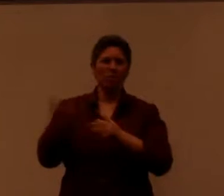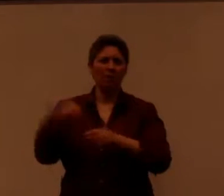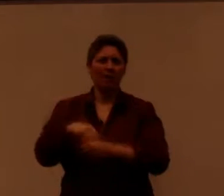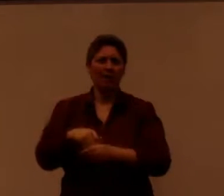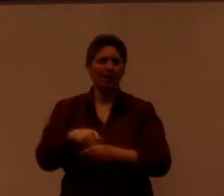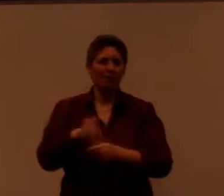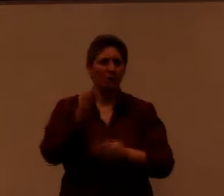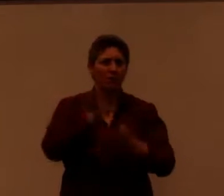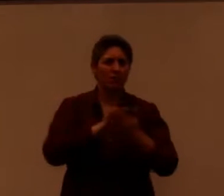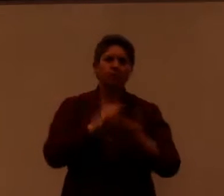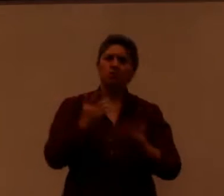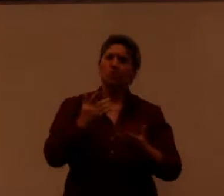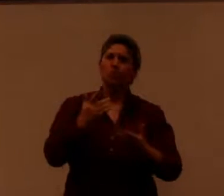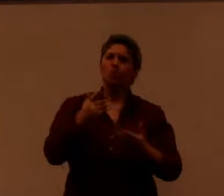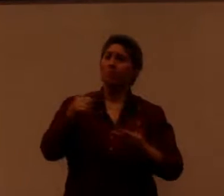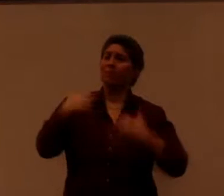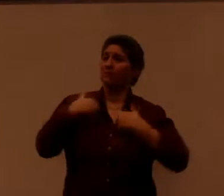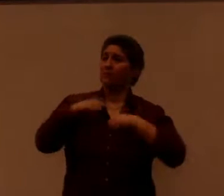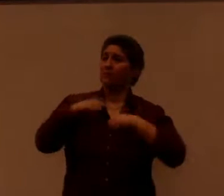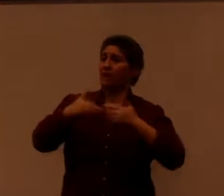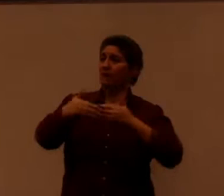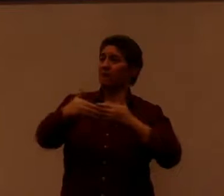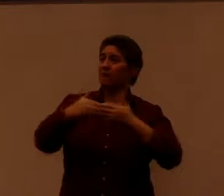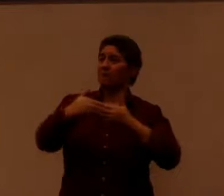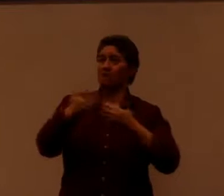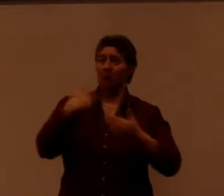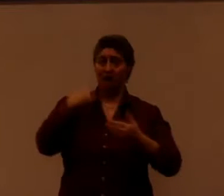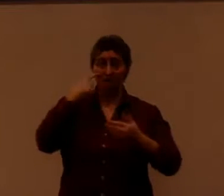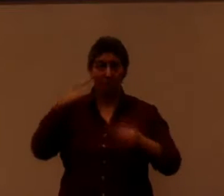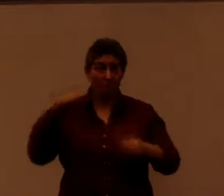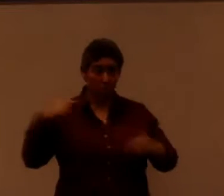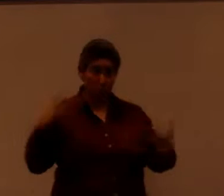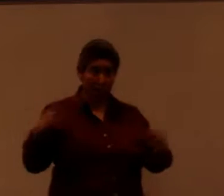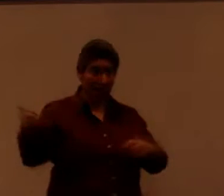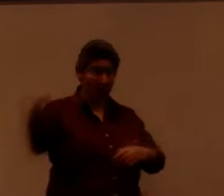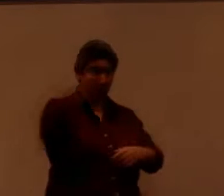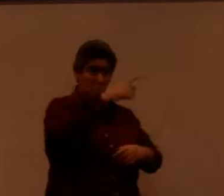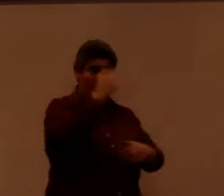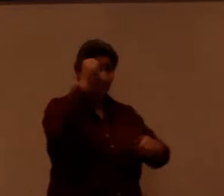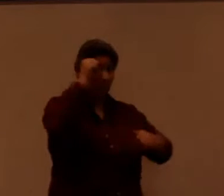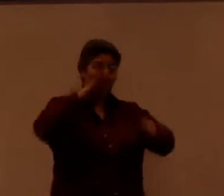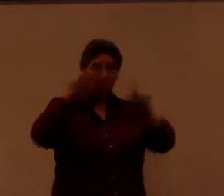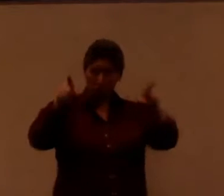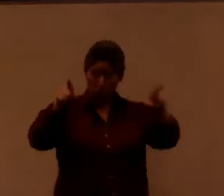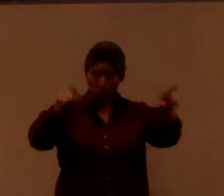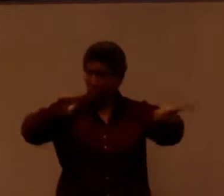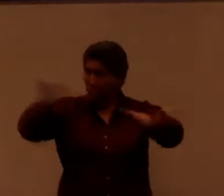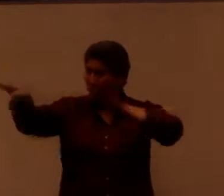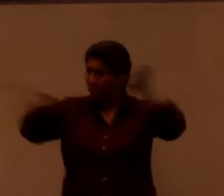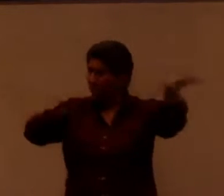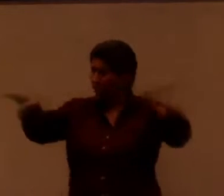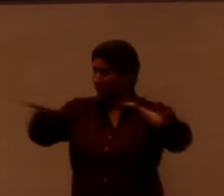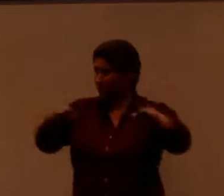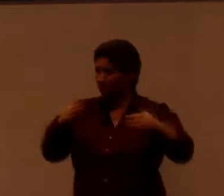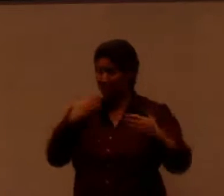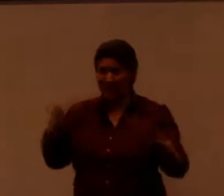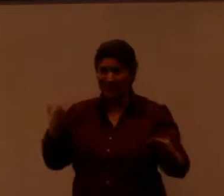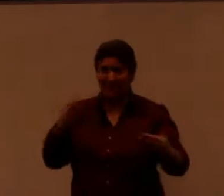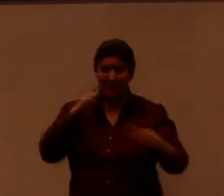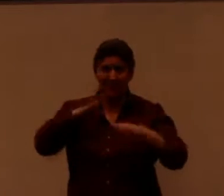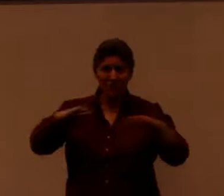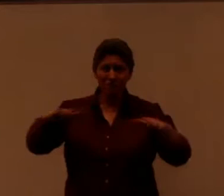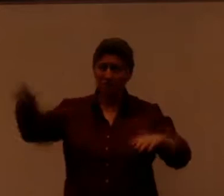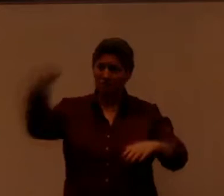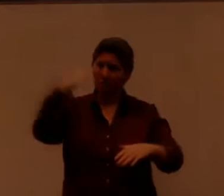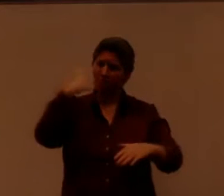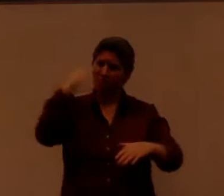who does use speech, but we don't want anyone who actively objects to the use of ESL. So you probably have the knowledge of